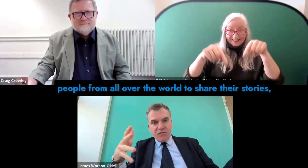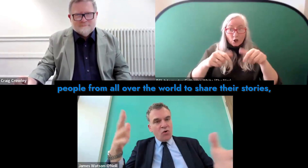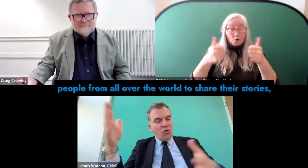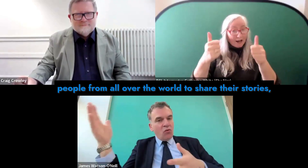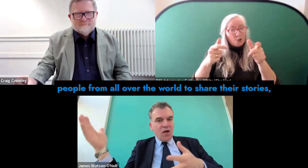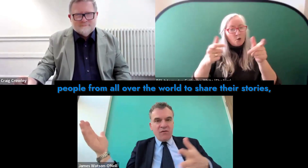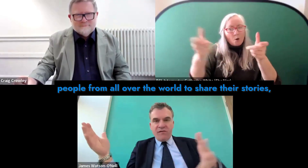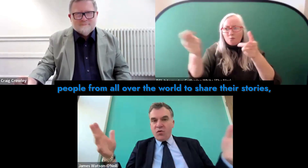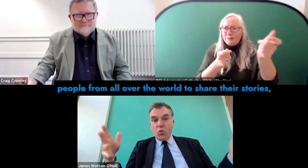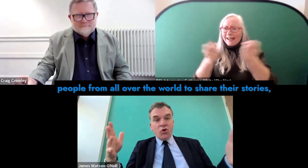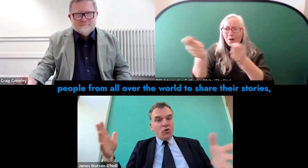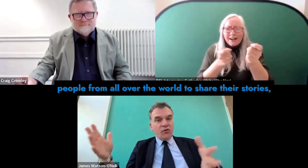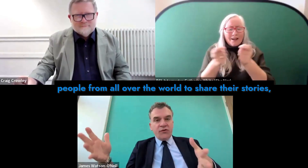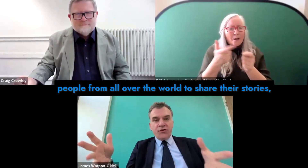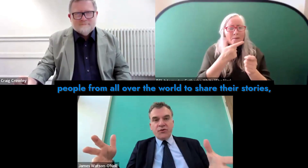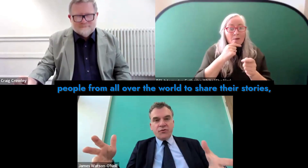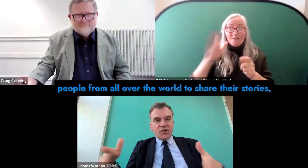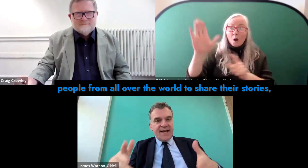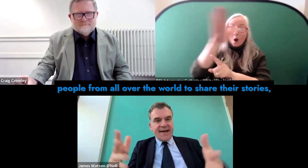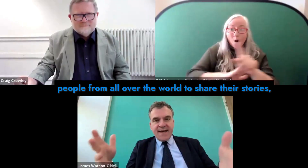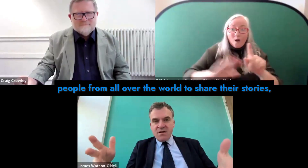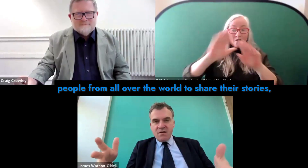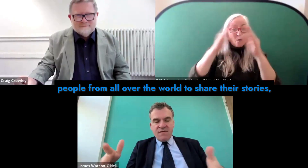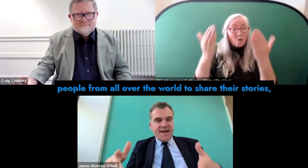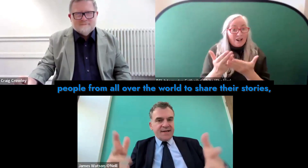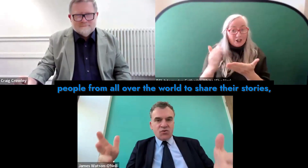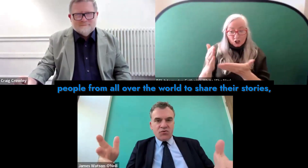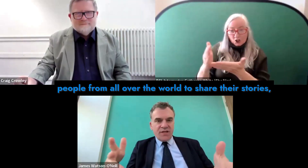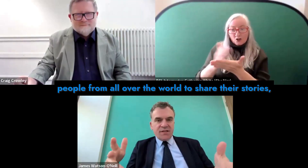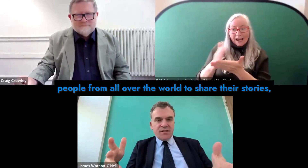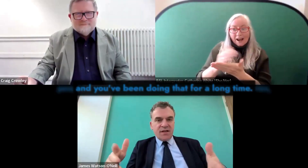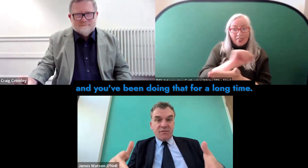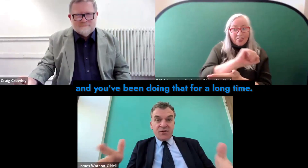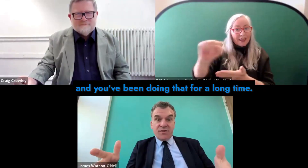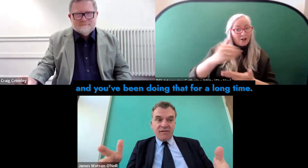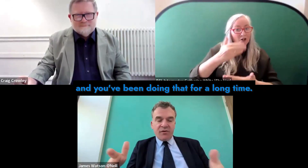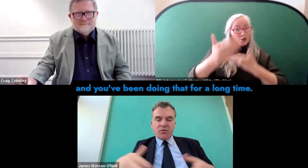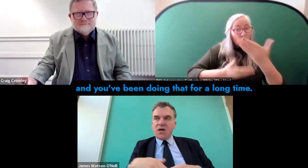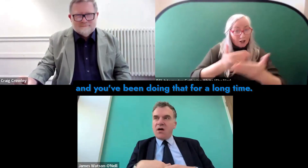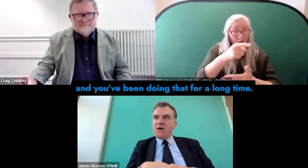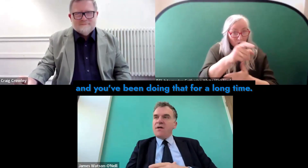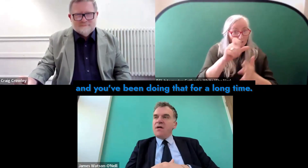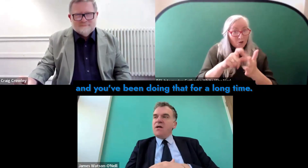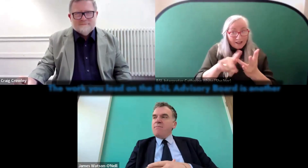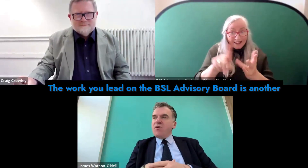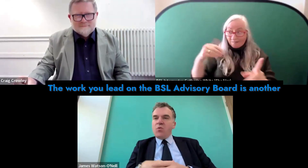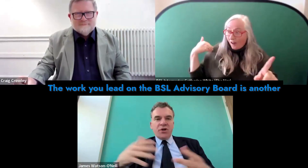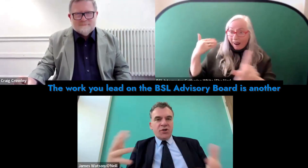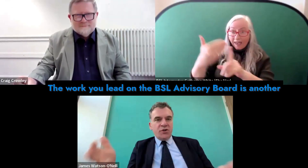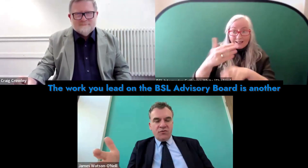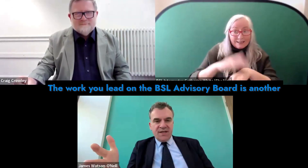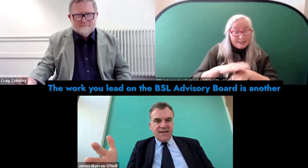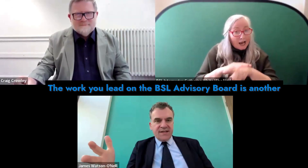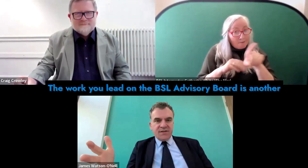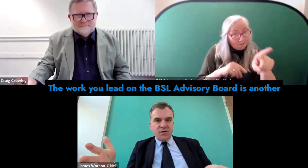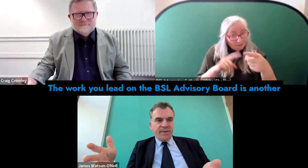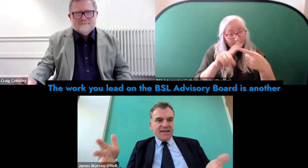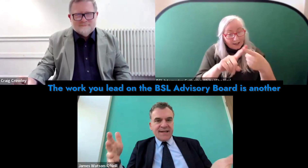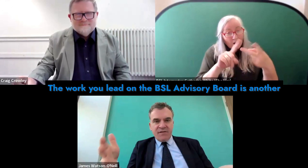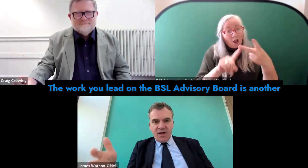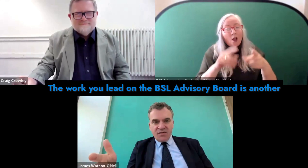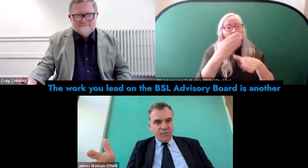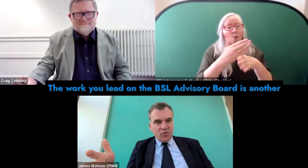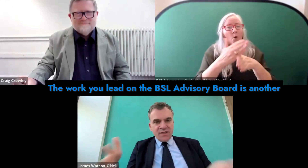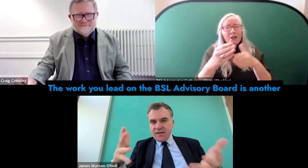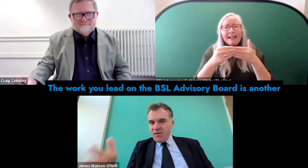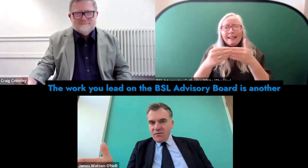bring people from all over the world to share their stories, and you've been doing that for a long time. But the work you lead on the